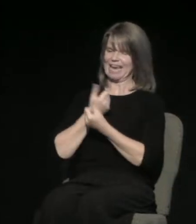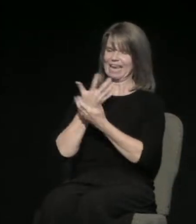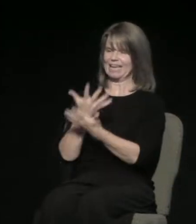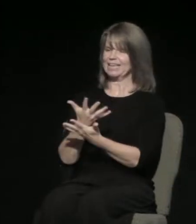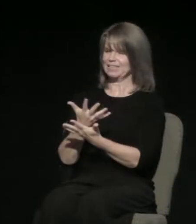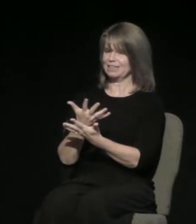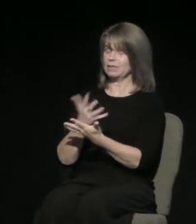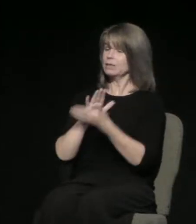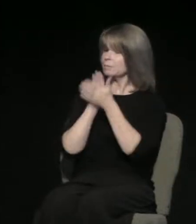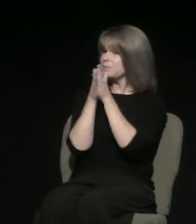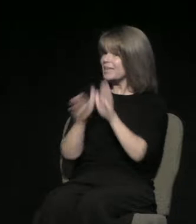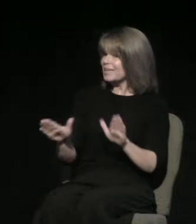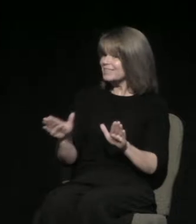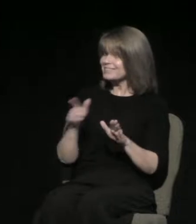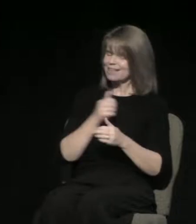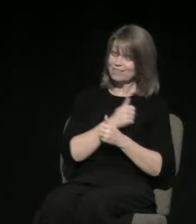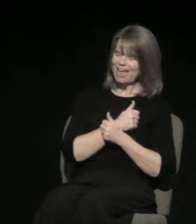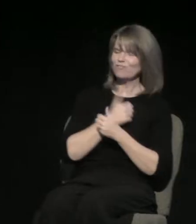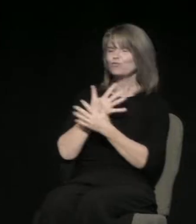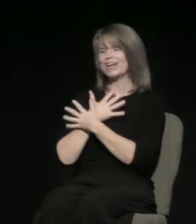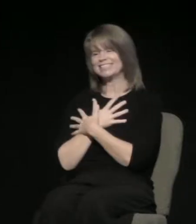Peace Is